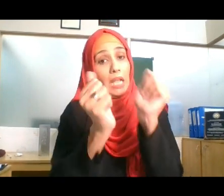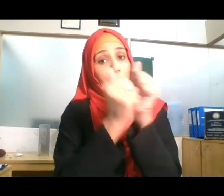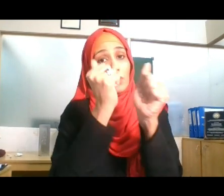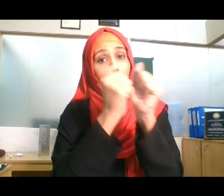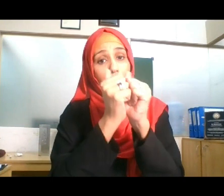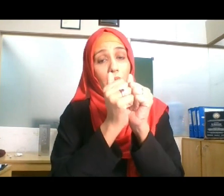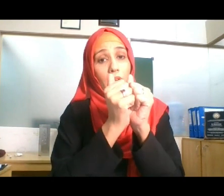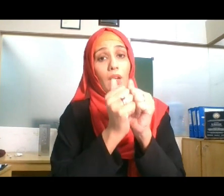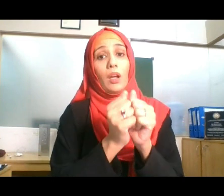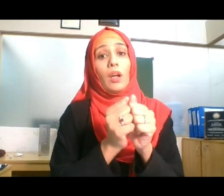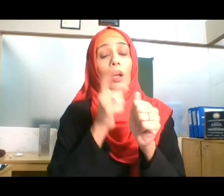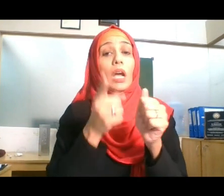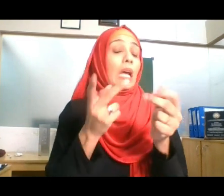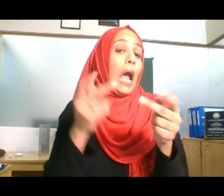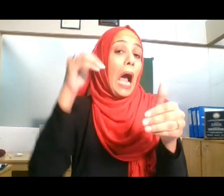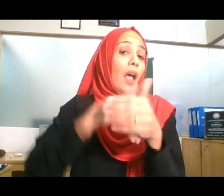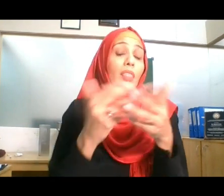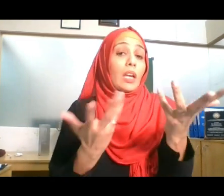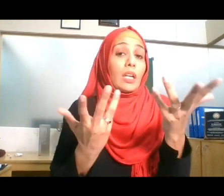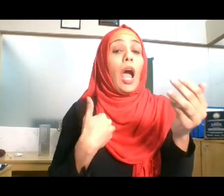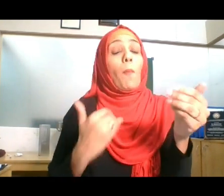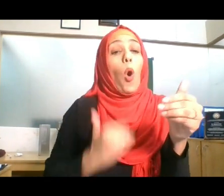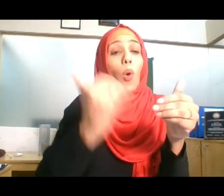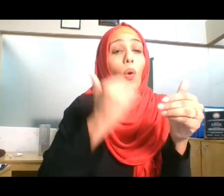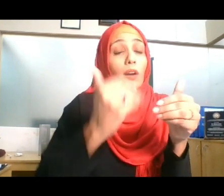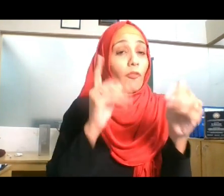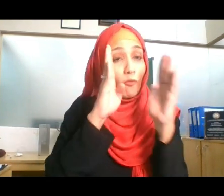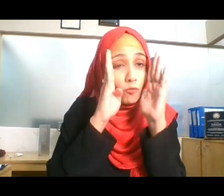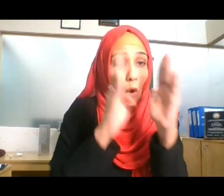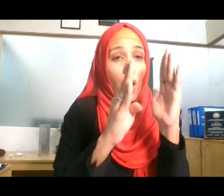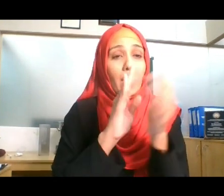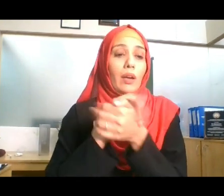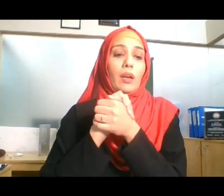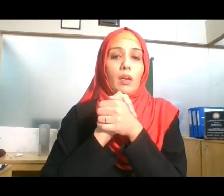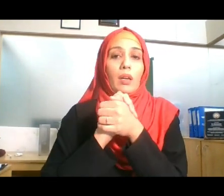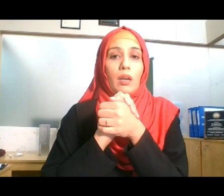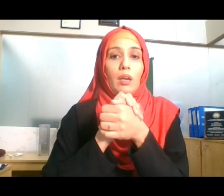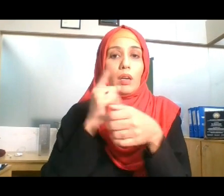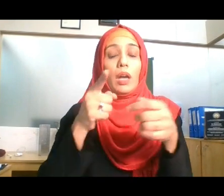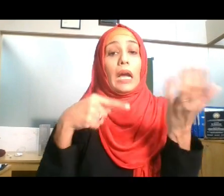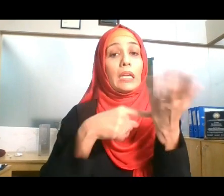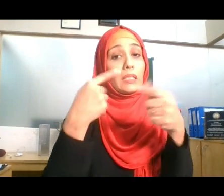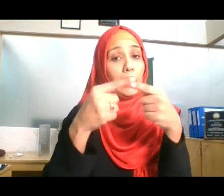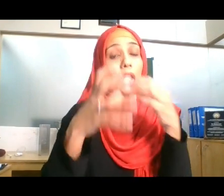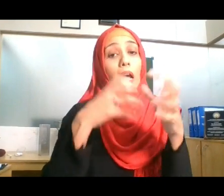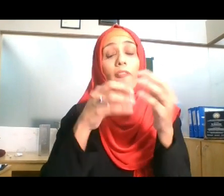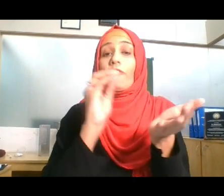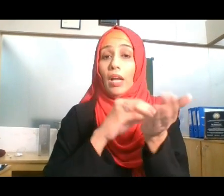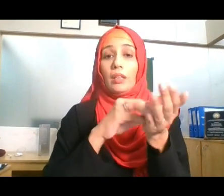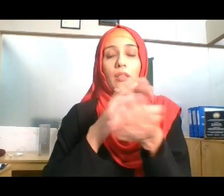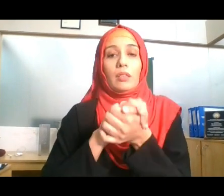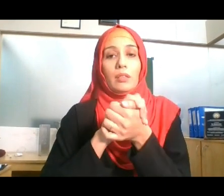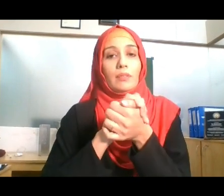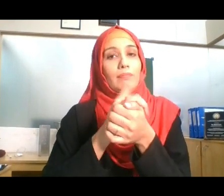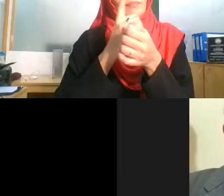share insights on what more we need to do and focus on to make technology more accessible. So over to